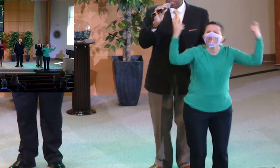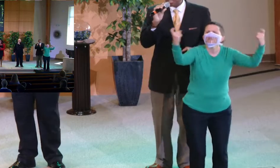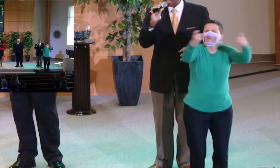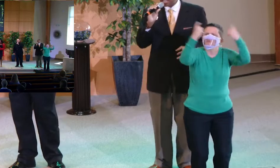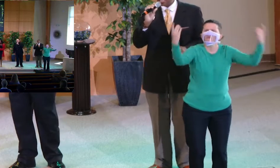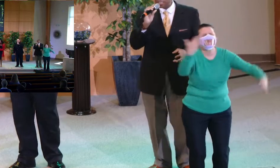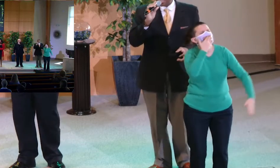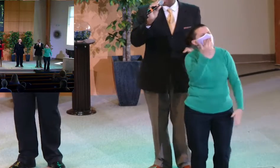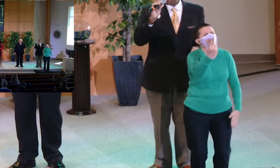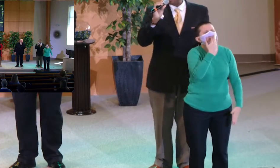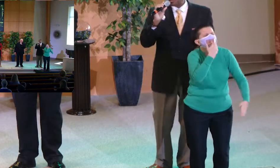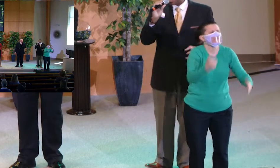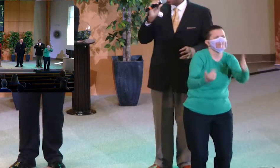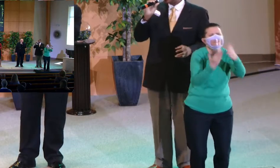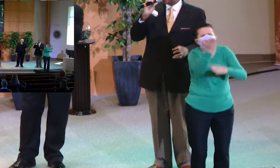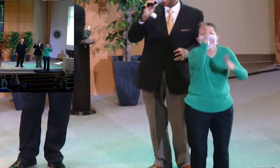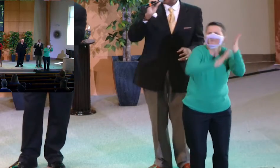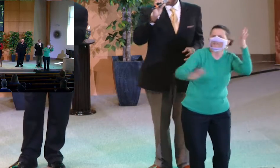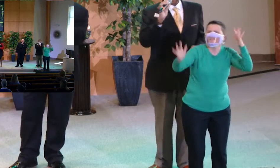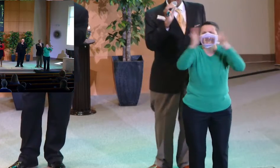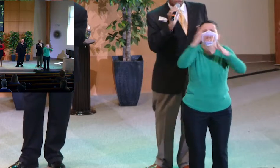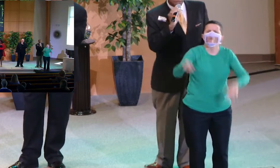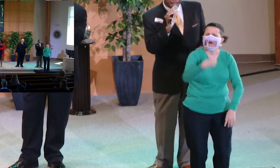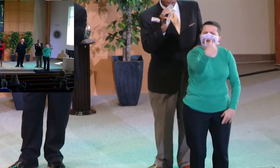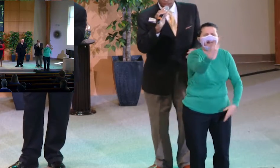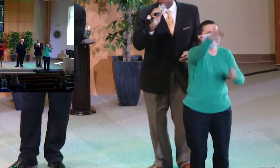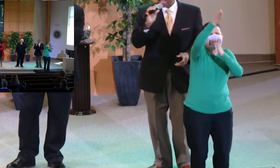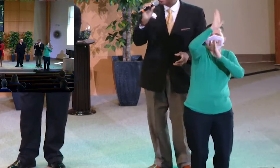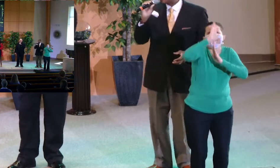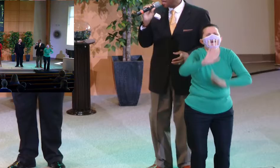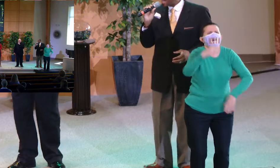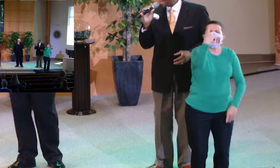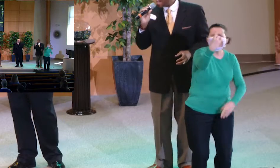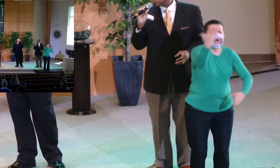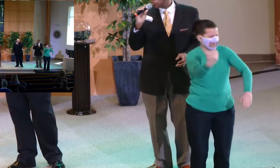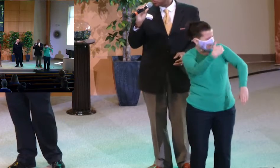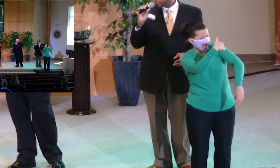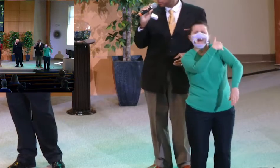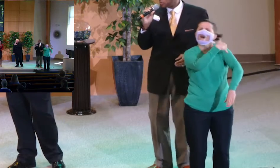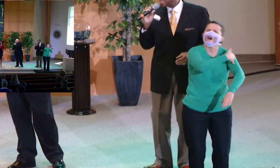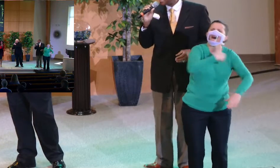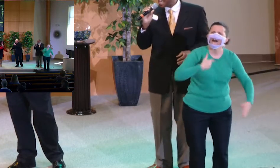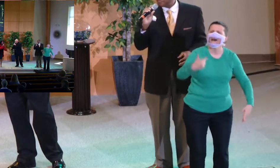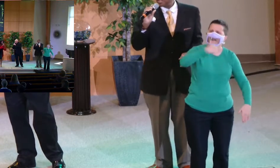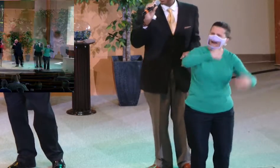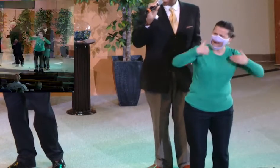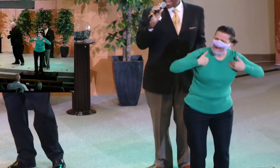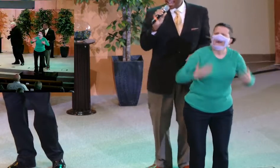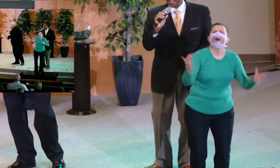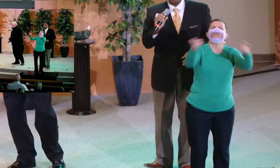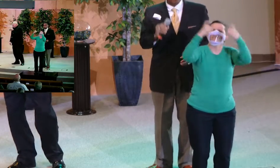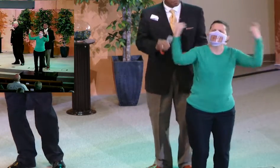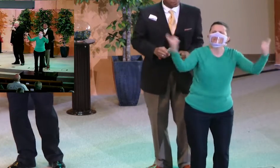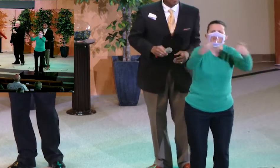victory in Jesus. There is but one God and one power. That's why I have true victory every